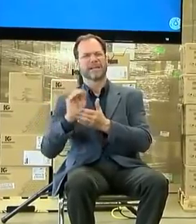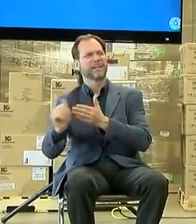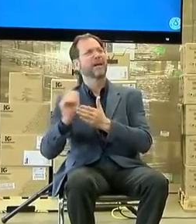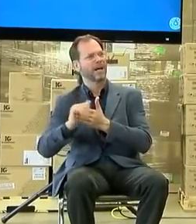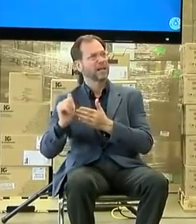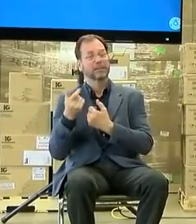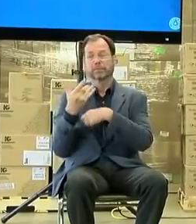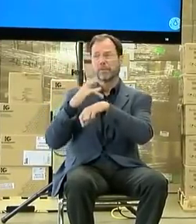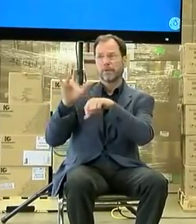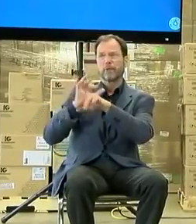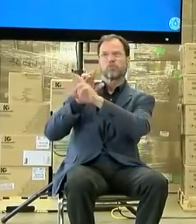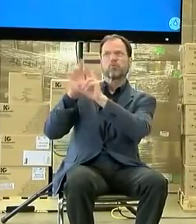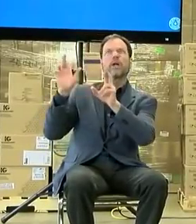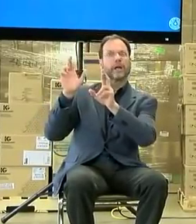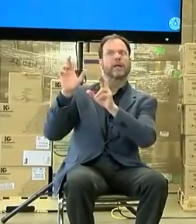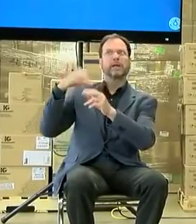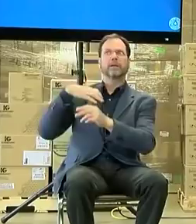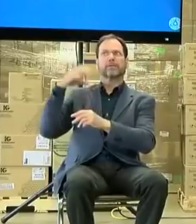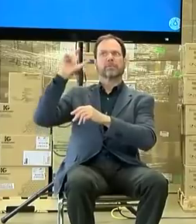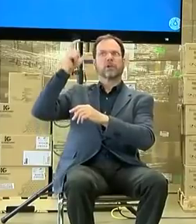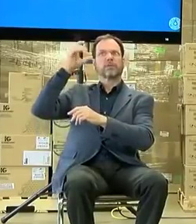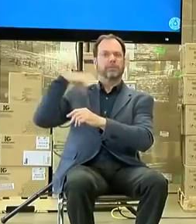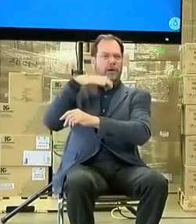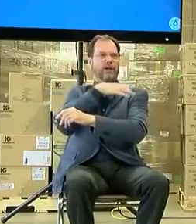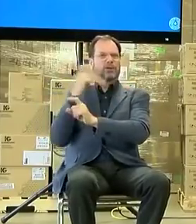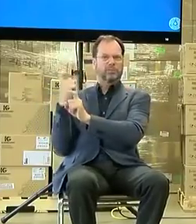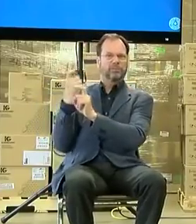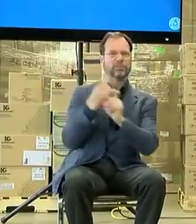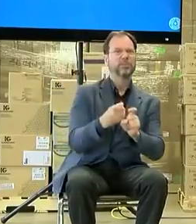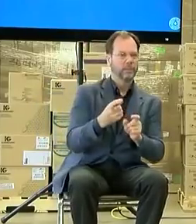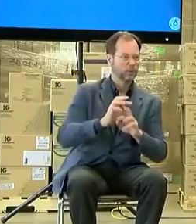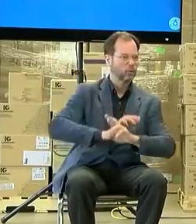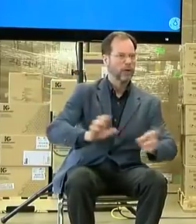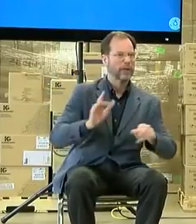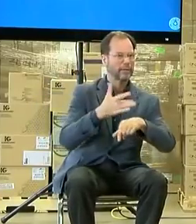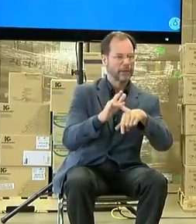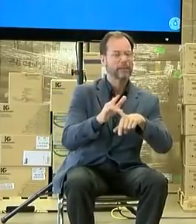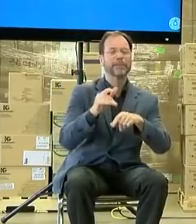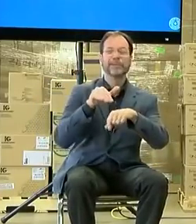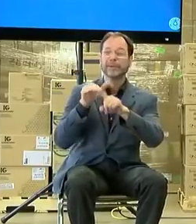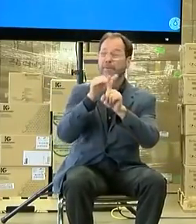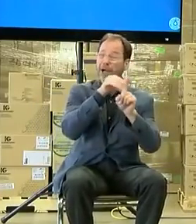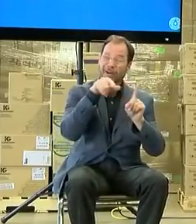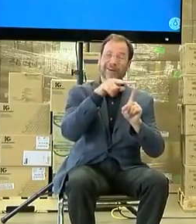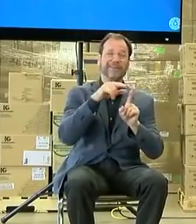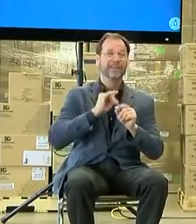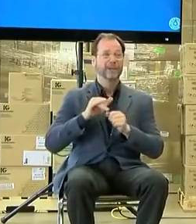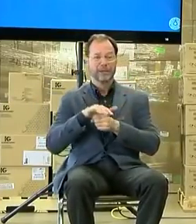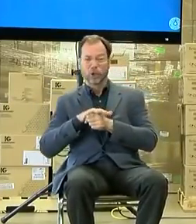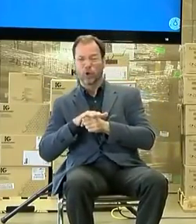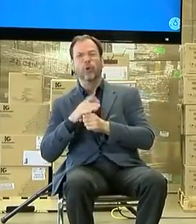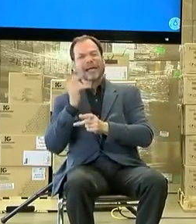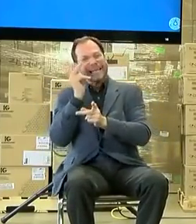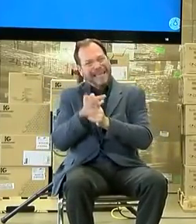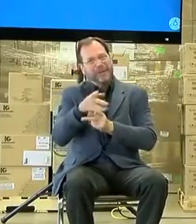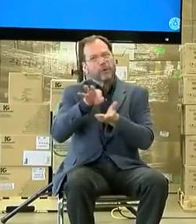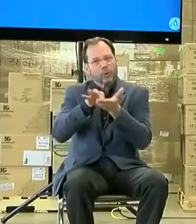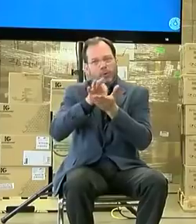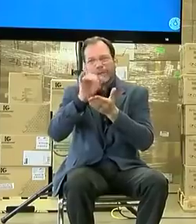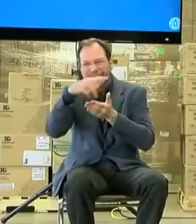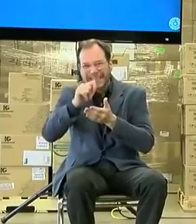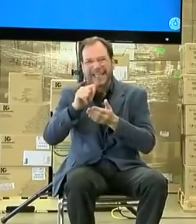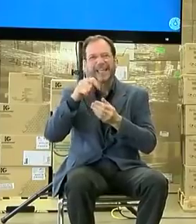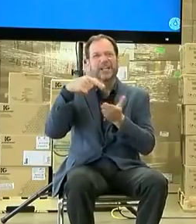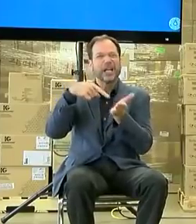been available by Congress. I think it is important that we remind everybody. Normally we remind our local governments, keep your receipts, keep your contracts,